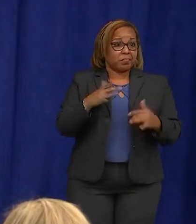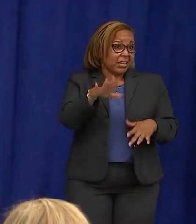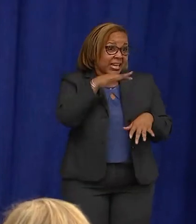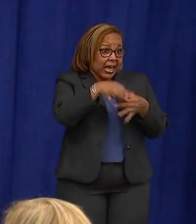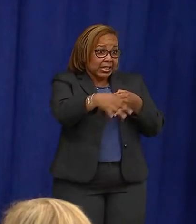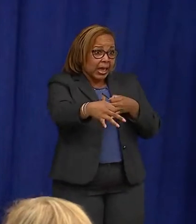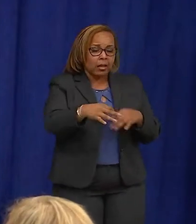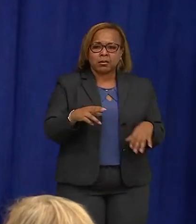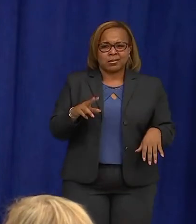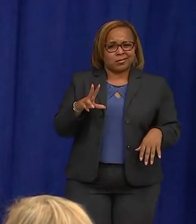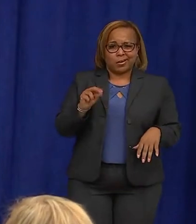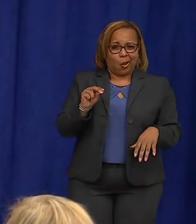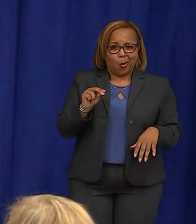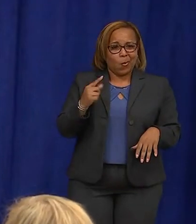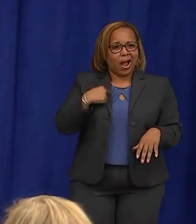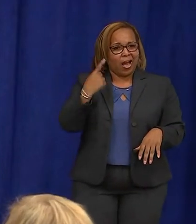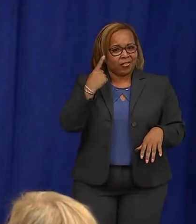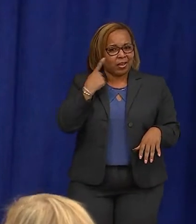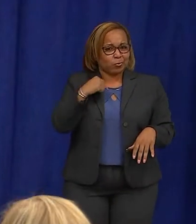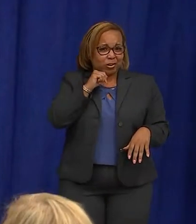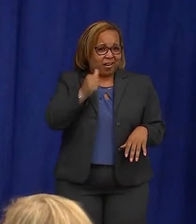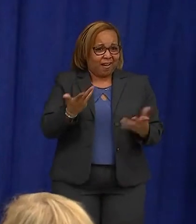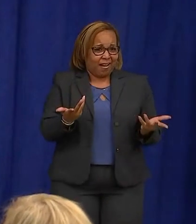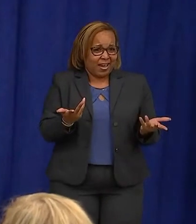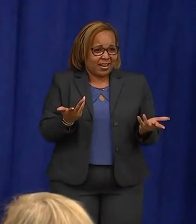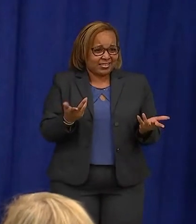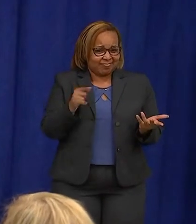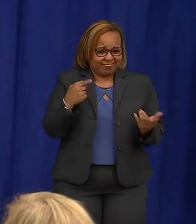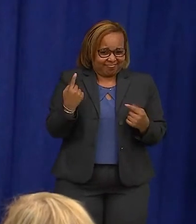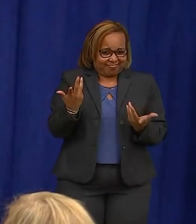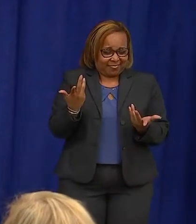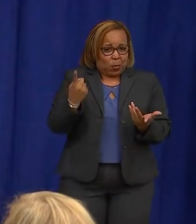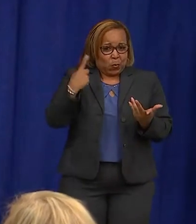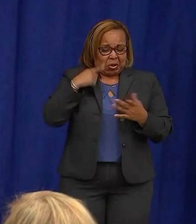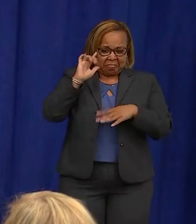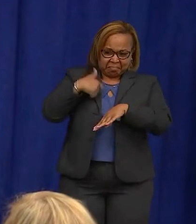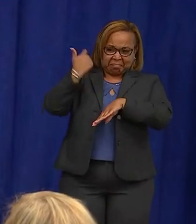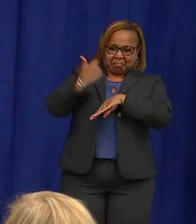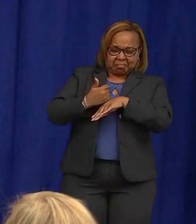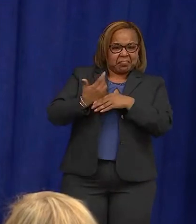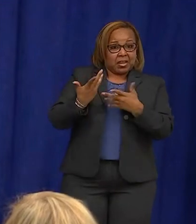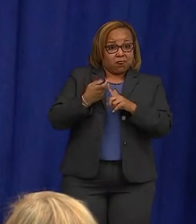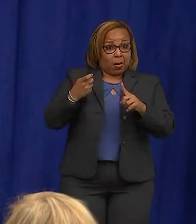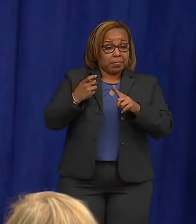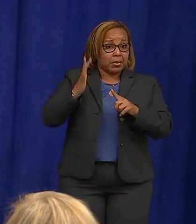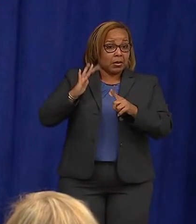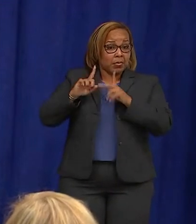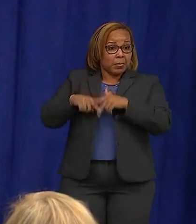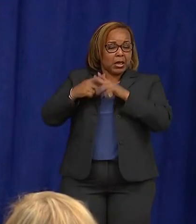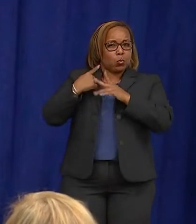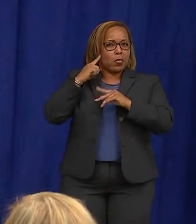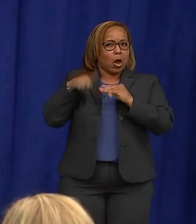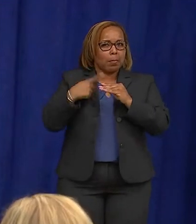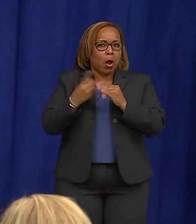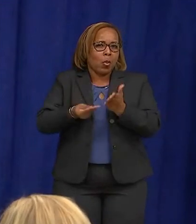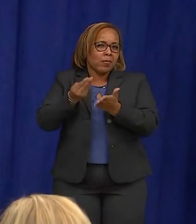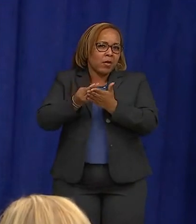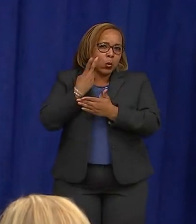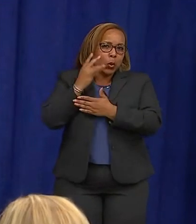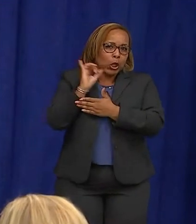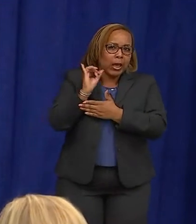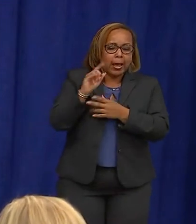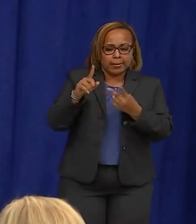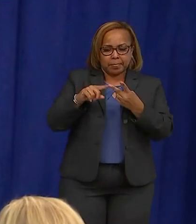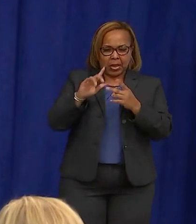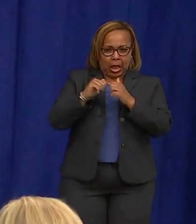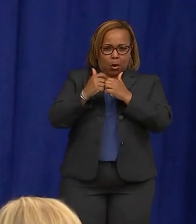delay. No, I think we're really not. Like, this has been, we laid out, even from the beginning where we thought about what the funding would look like